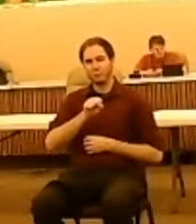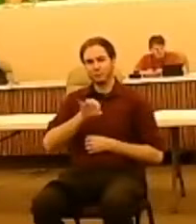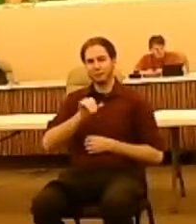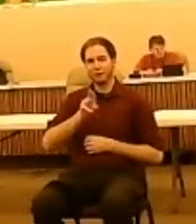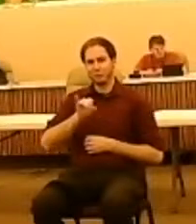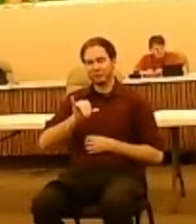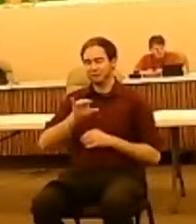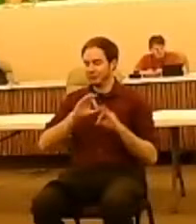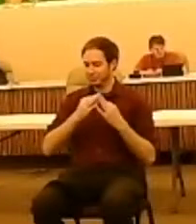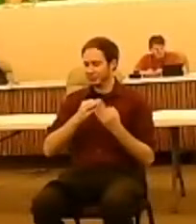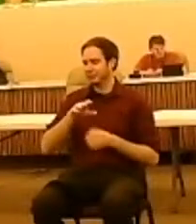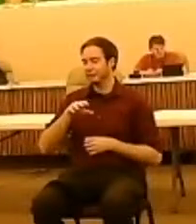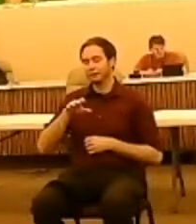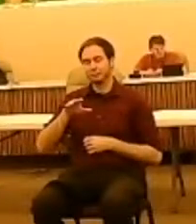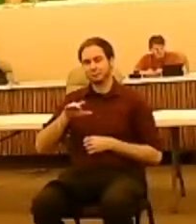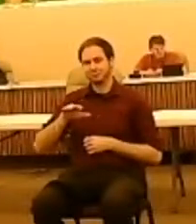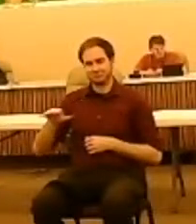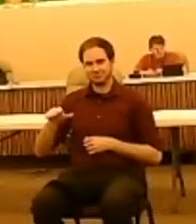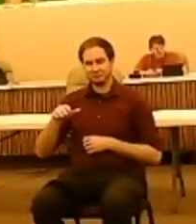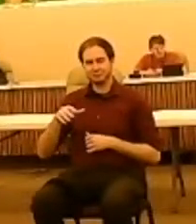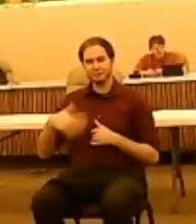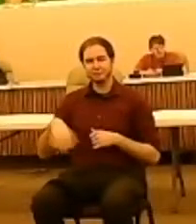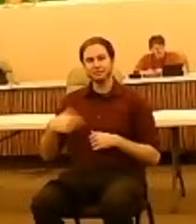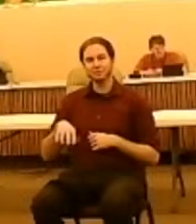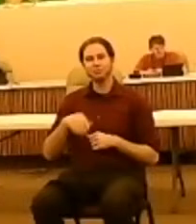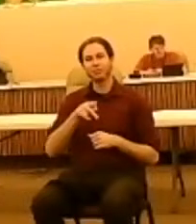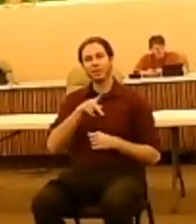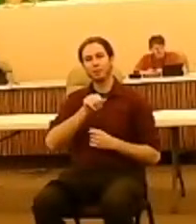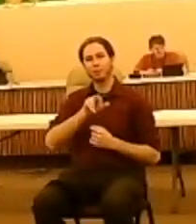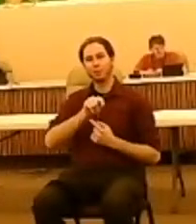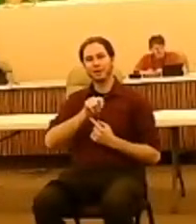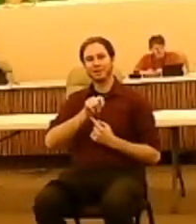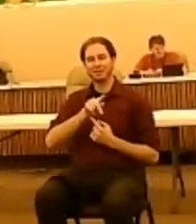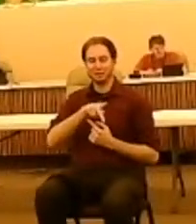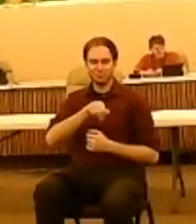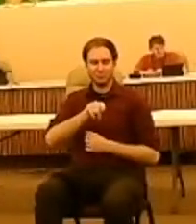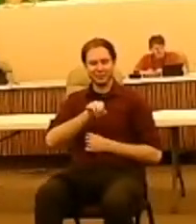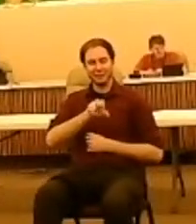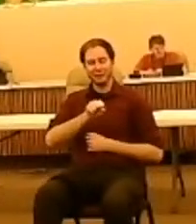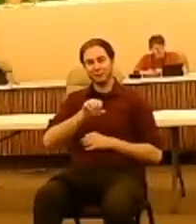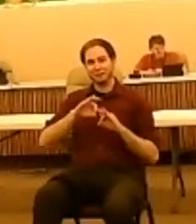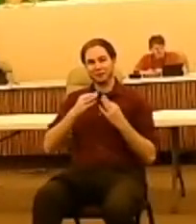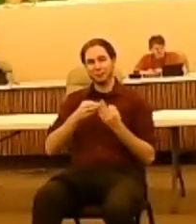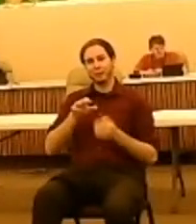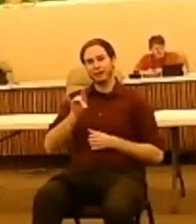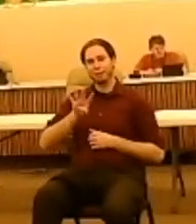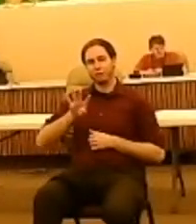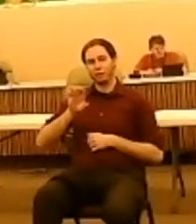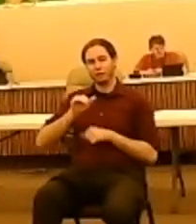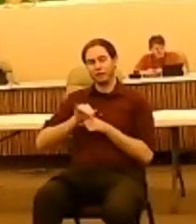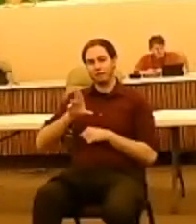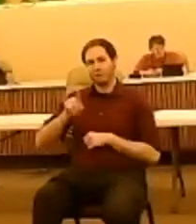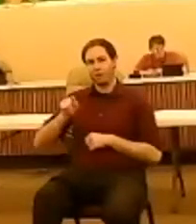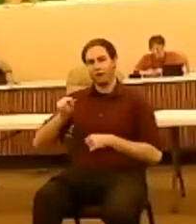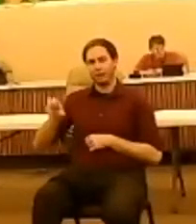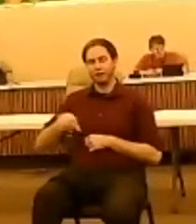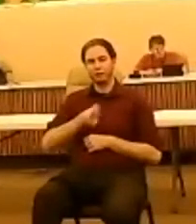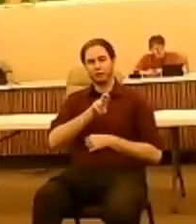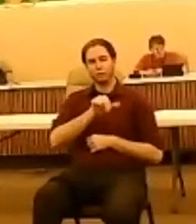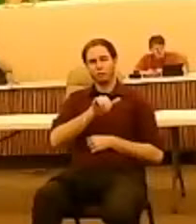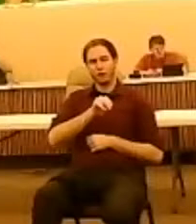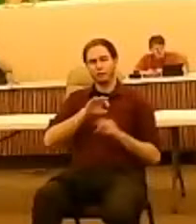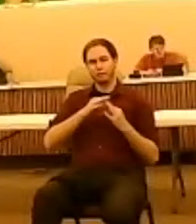Frost Lane. The Pateris family, 84 Night Frost Lane. The Ryan